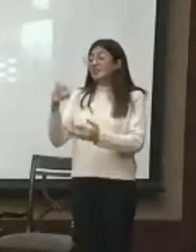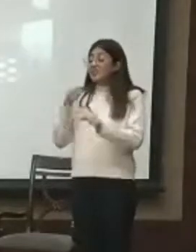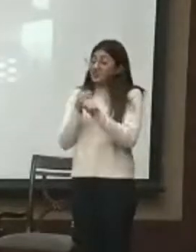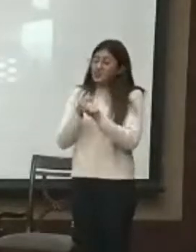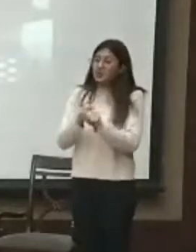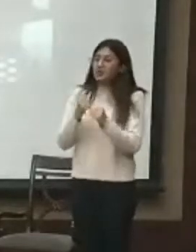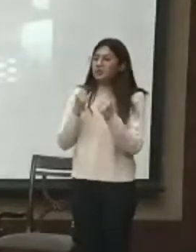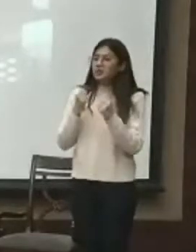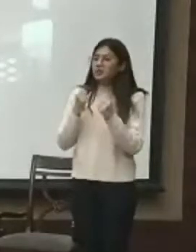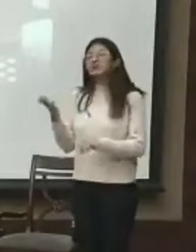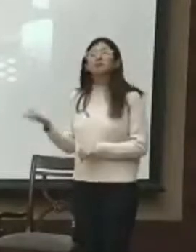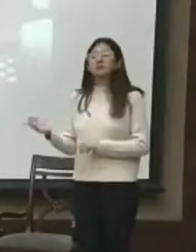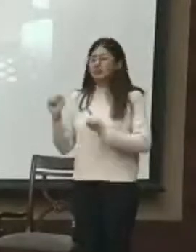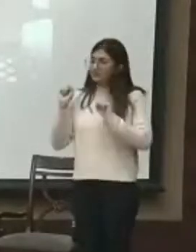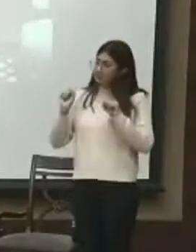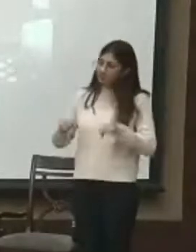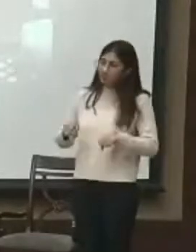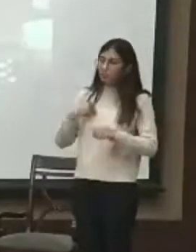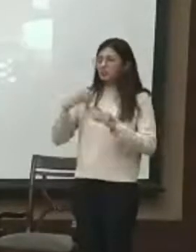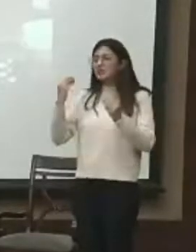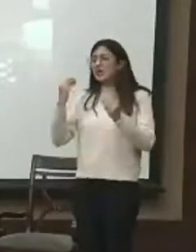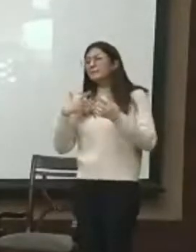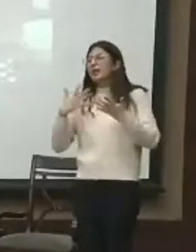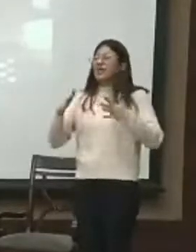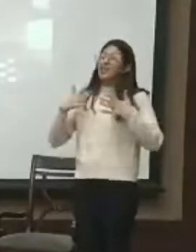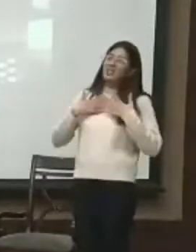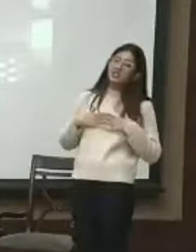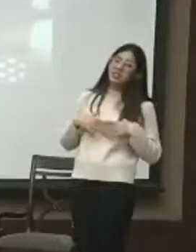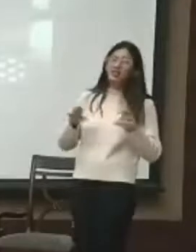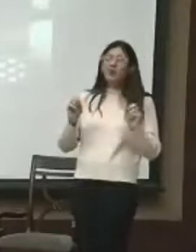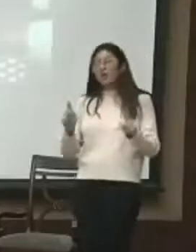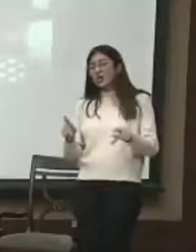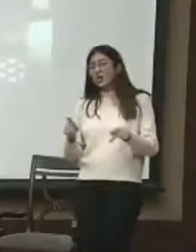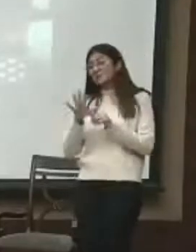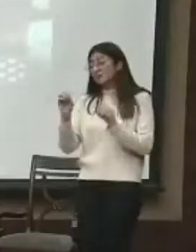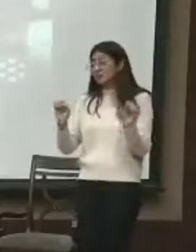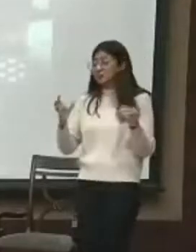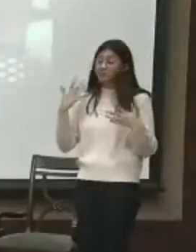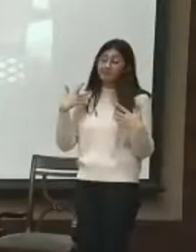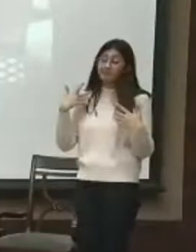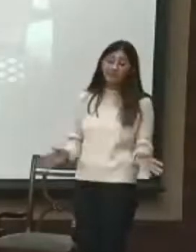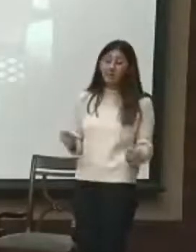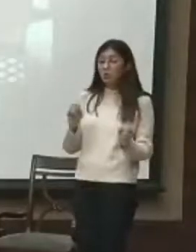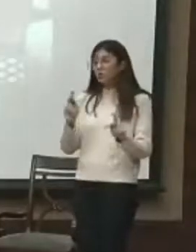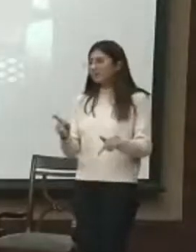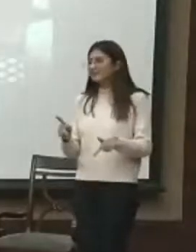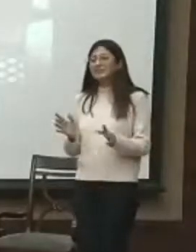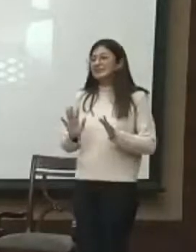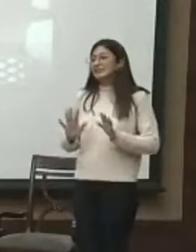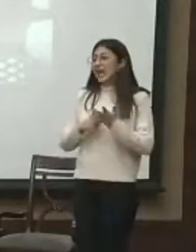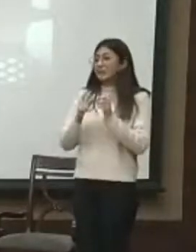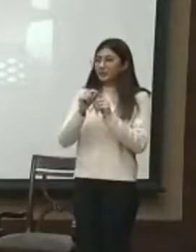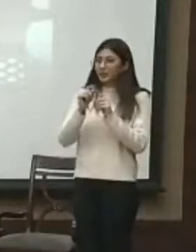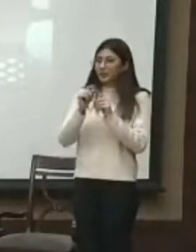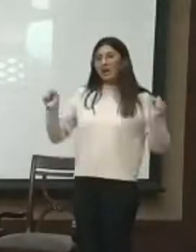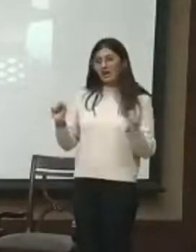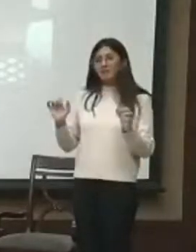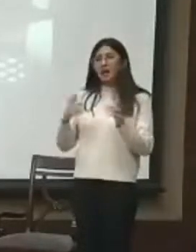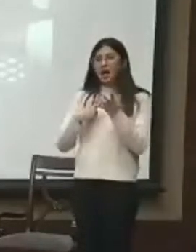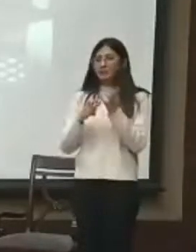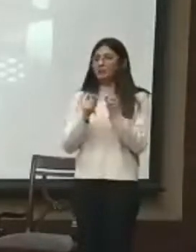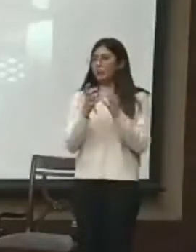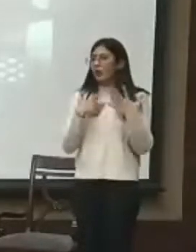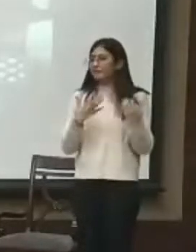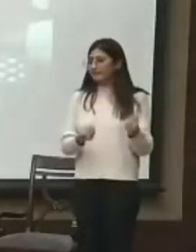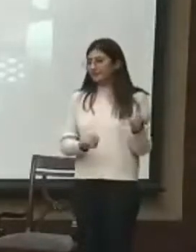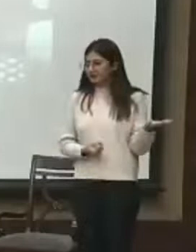speak. We know we are getting complacent at some point. We're getting used to being, taken for granted. I think we need to wake up and ask the strong